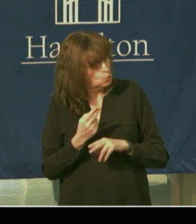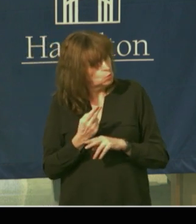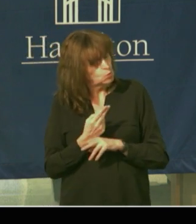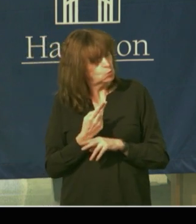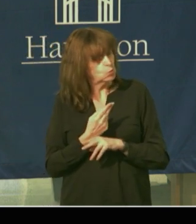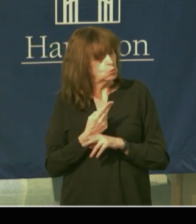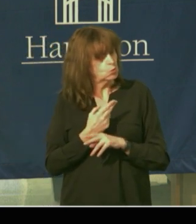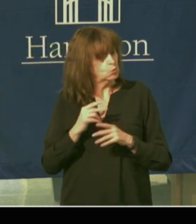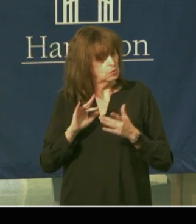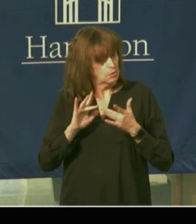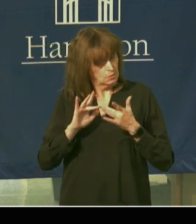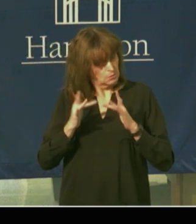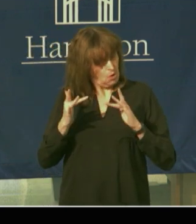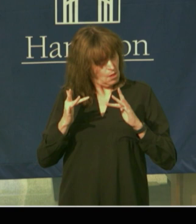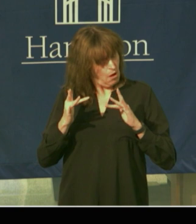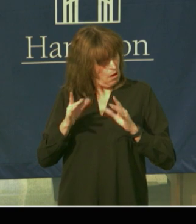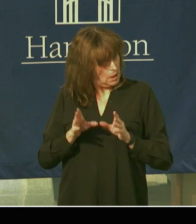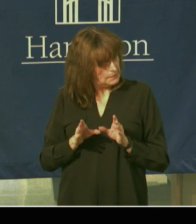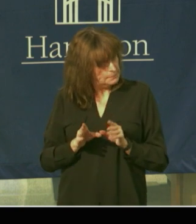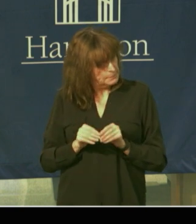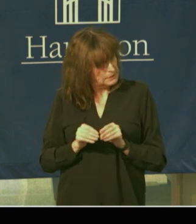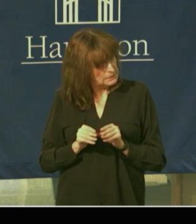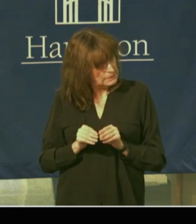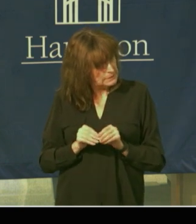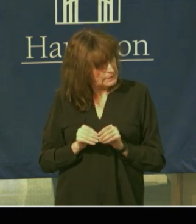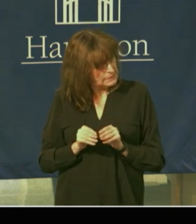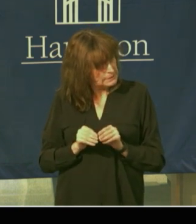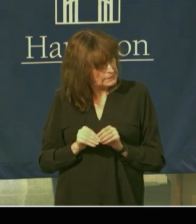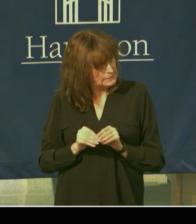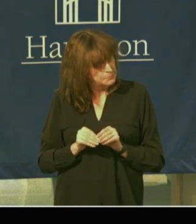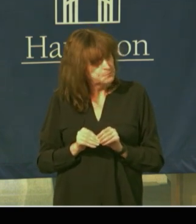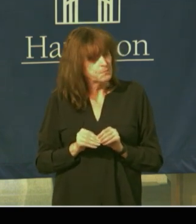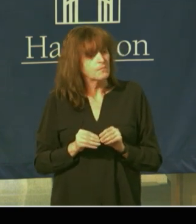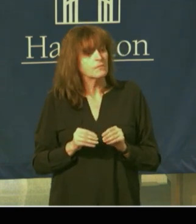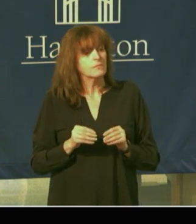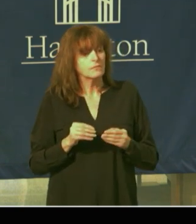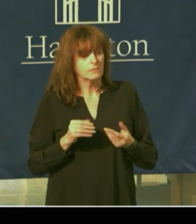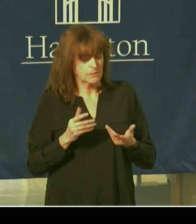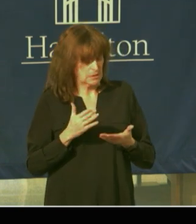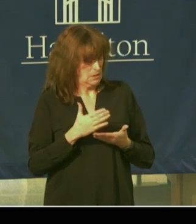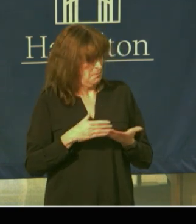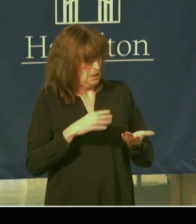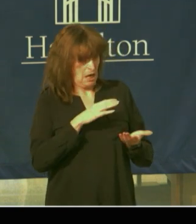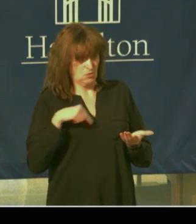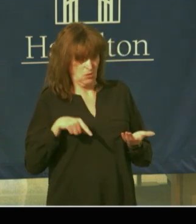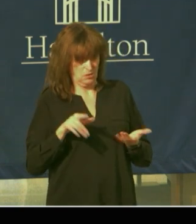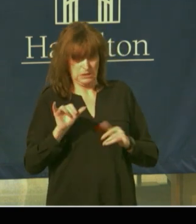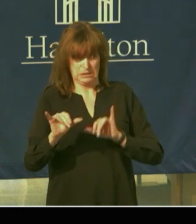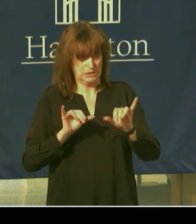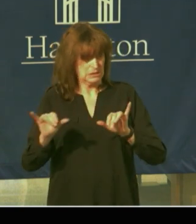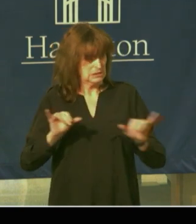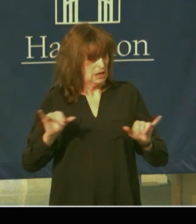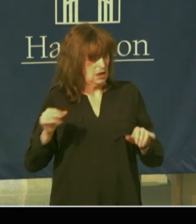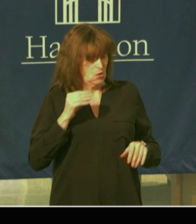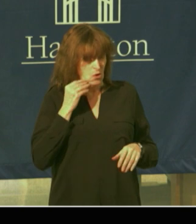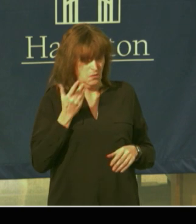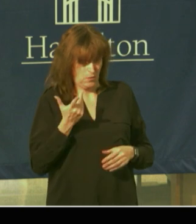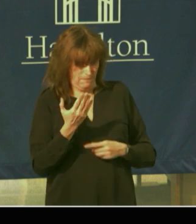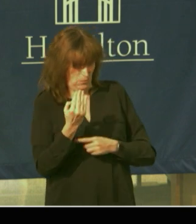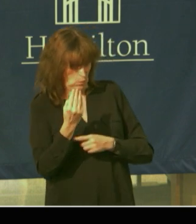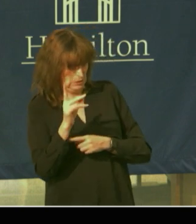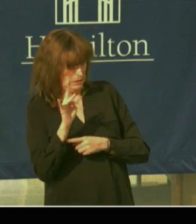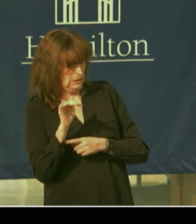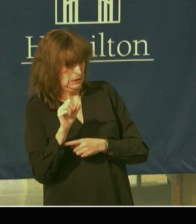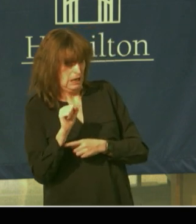dial-in meetings for some. Right now, some of the councillors have to self-isolate as well. And maybe down the road, that may be even